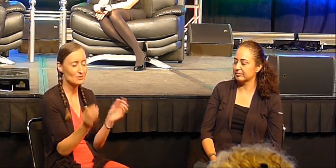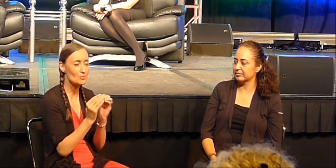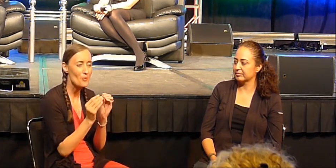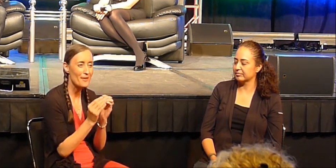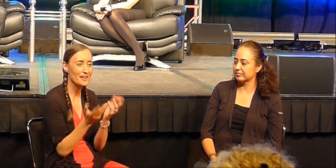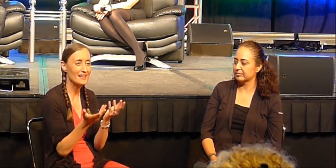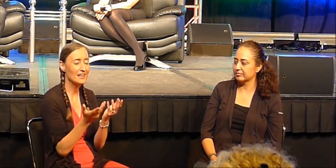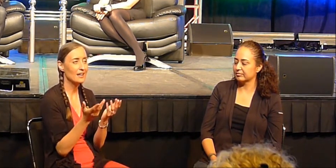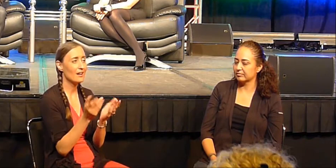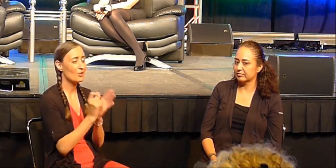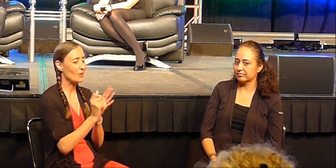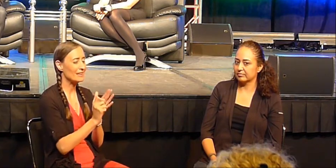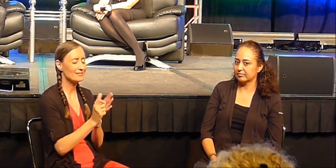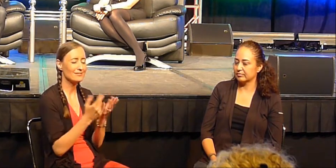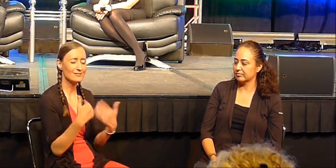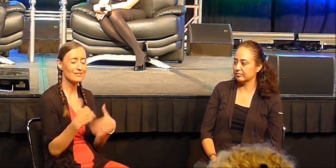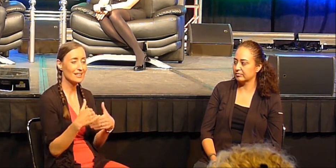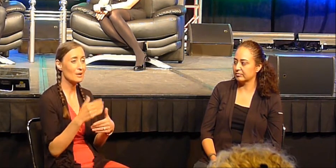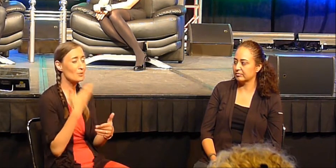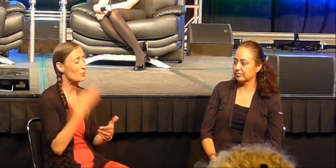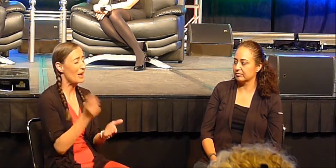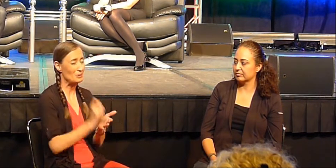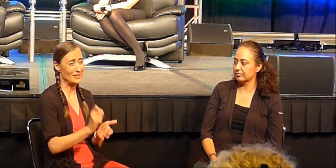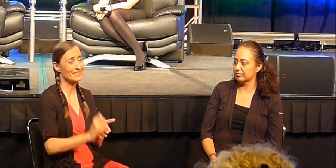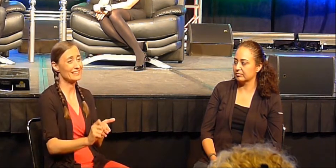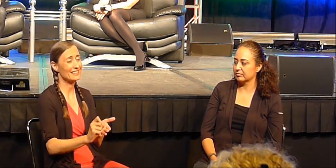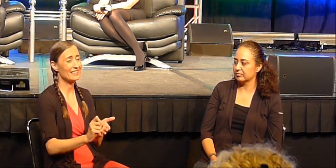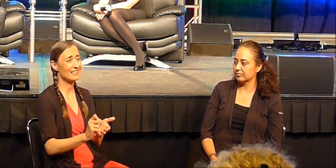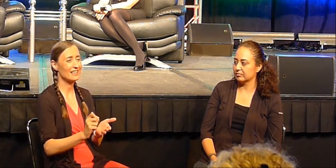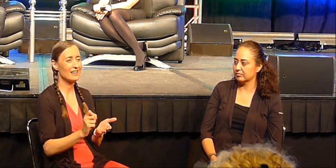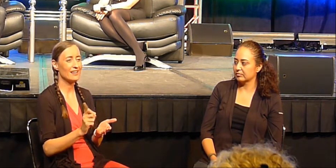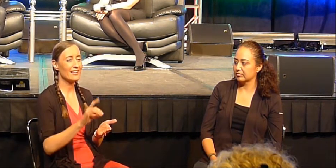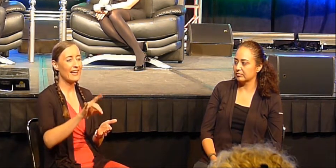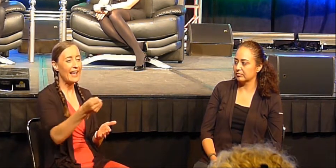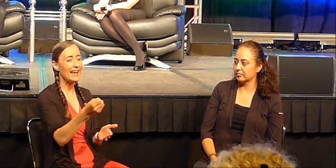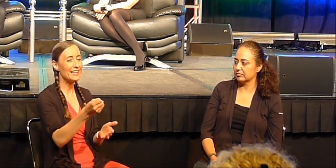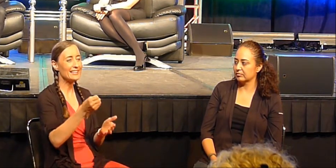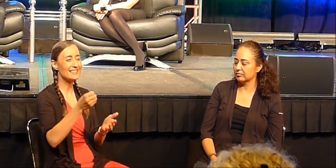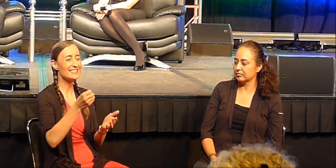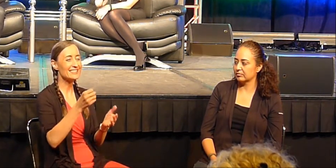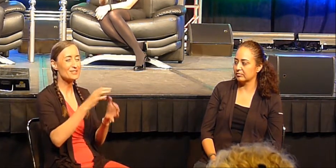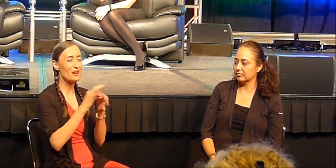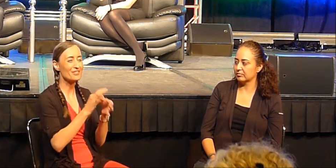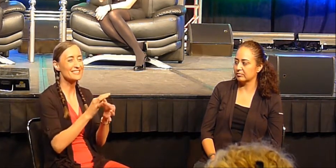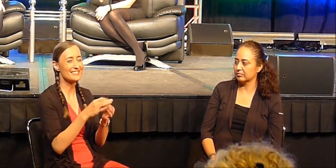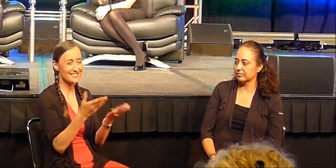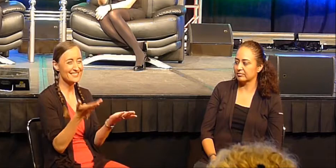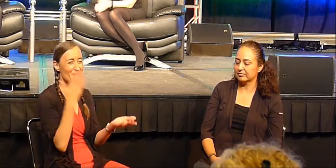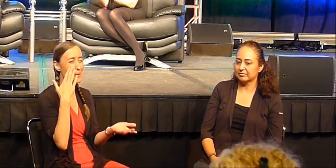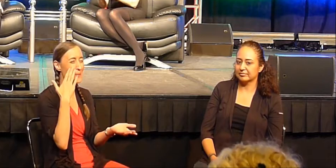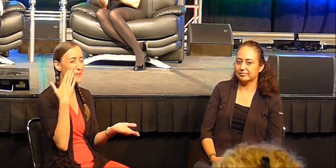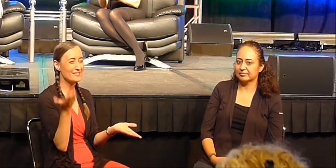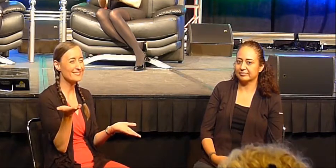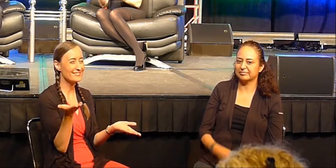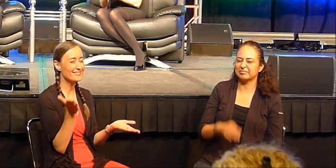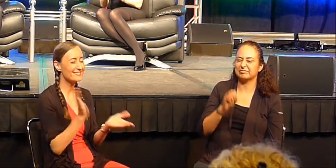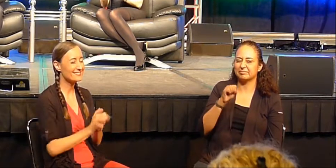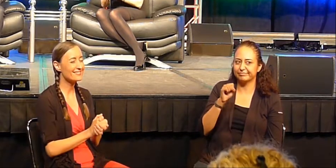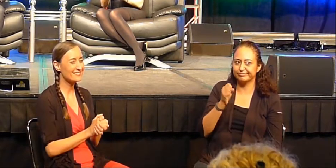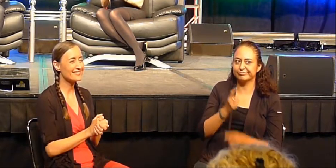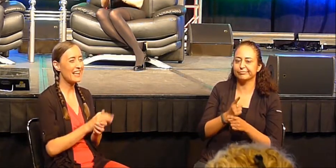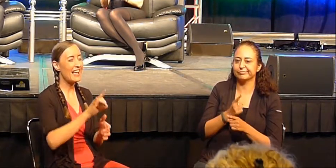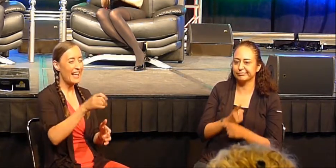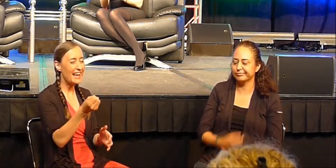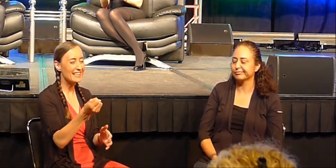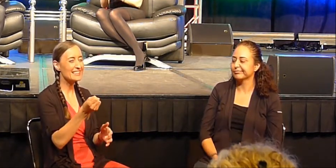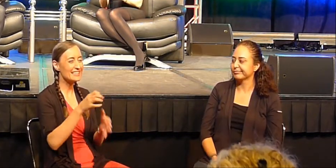wrote that show was really well written, I thought. It was very funny, little 80s references, right? Yeah, there you go. All